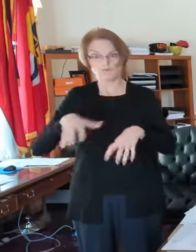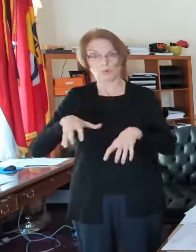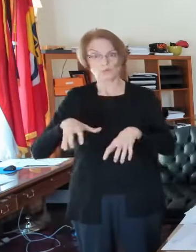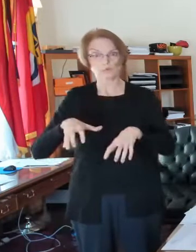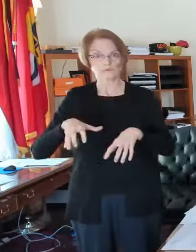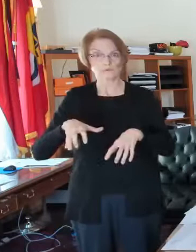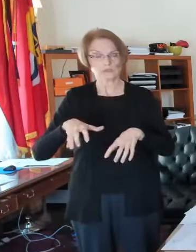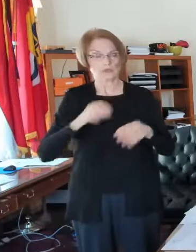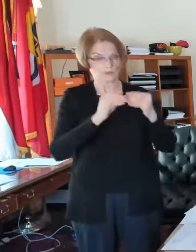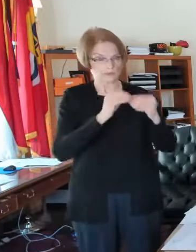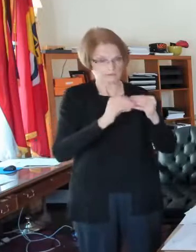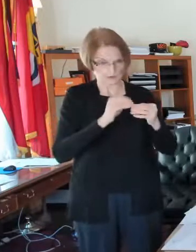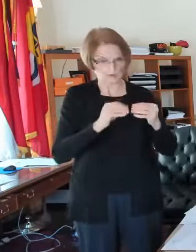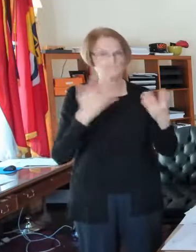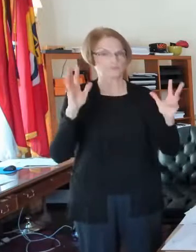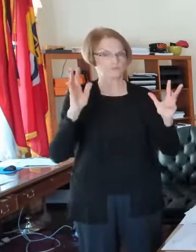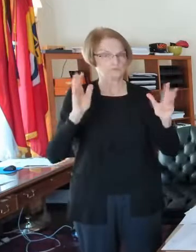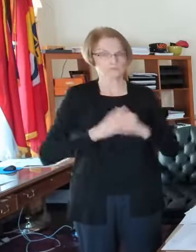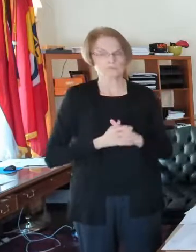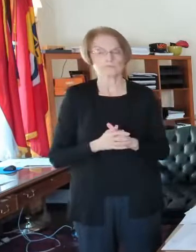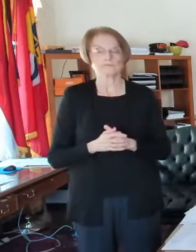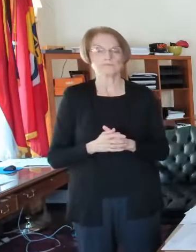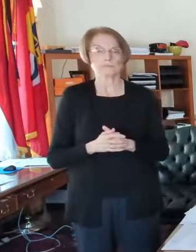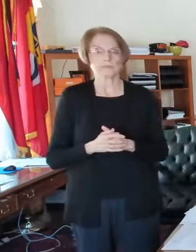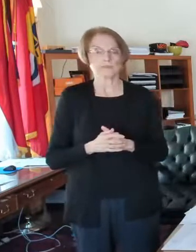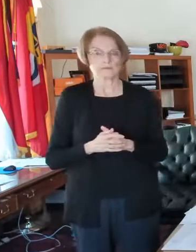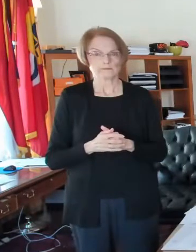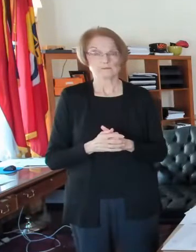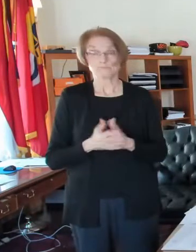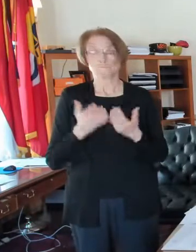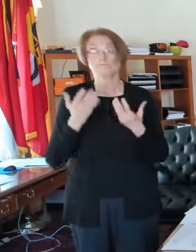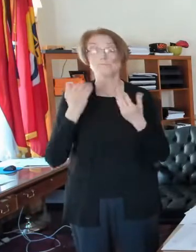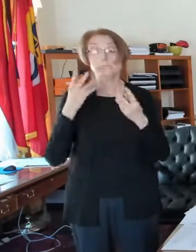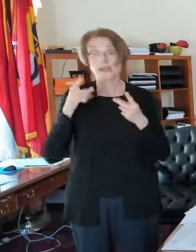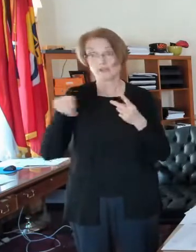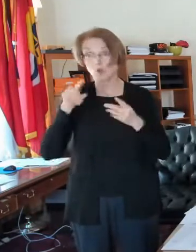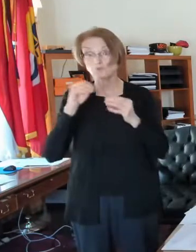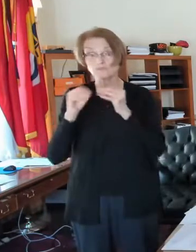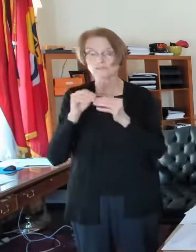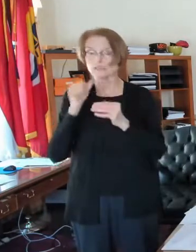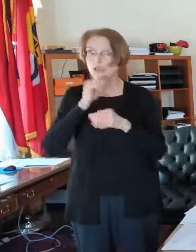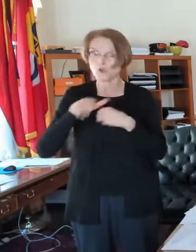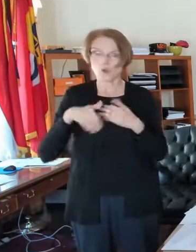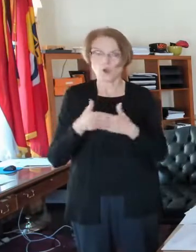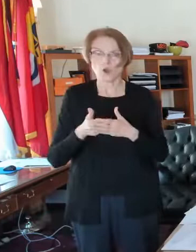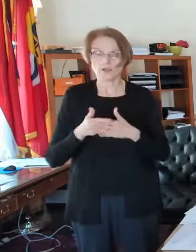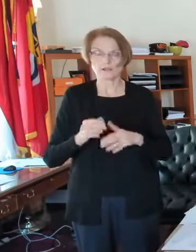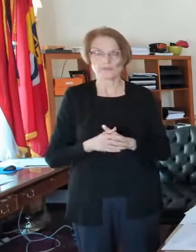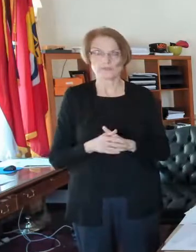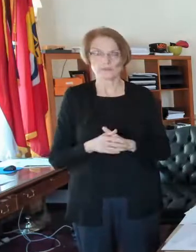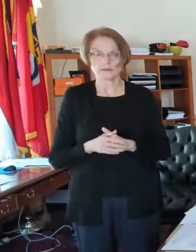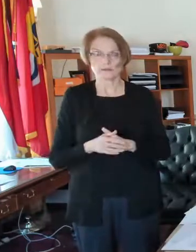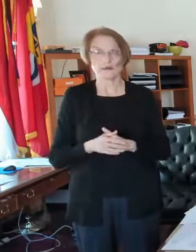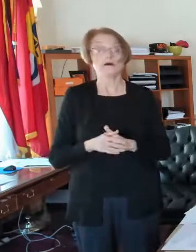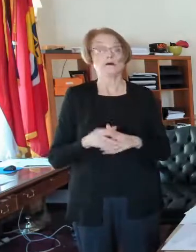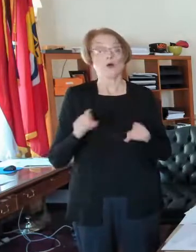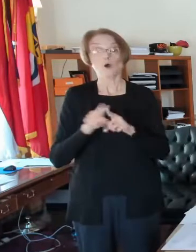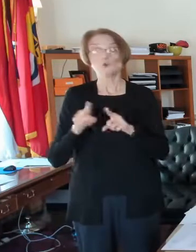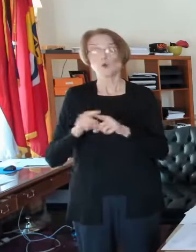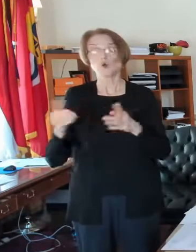they repaired it, that one is repaired. They have fixed many of them, but not all of them. And here's the other piece of